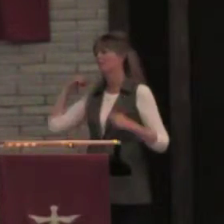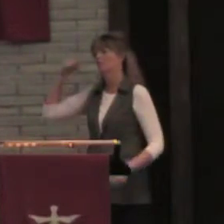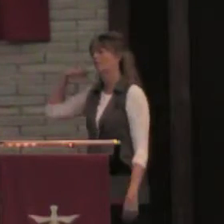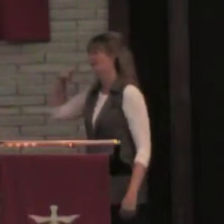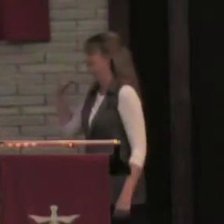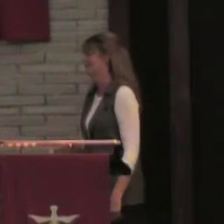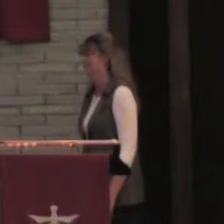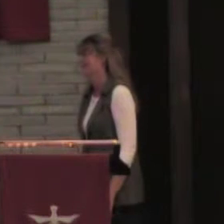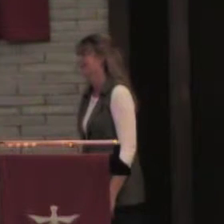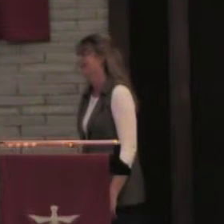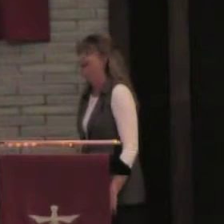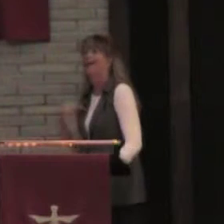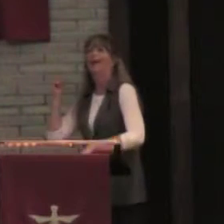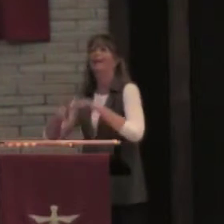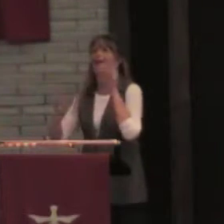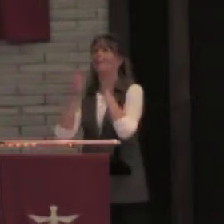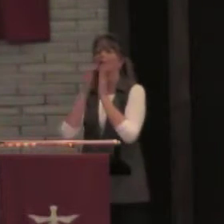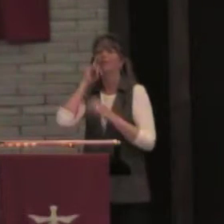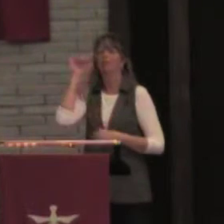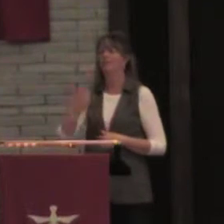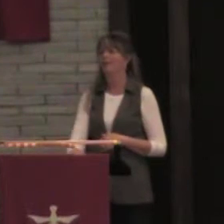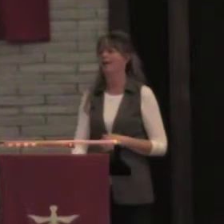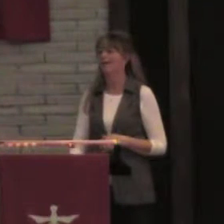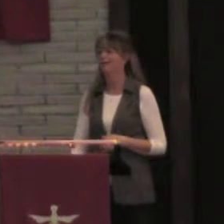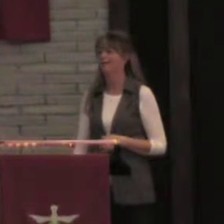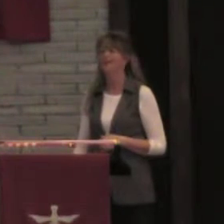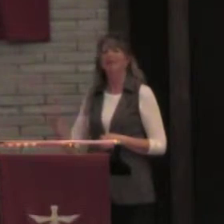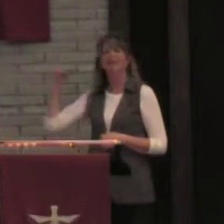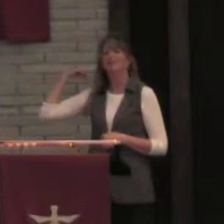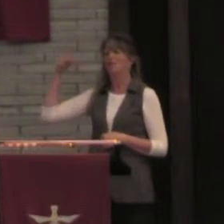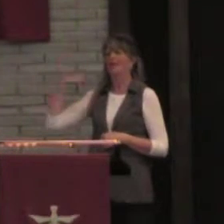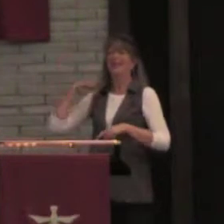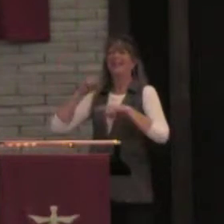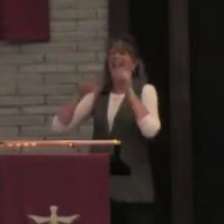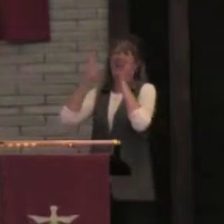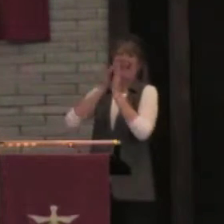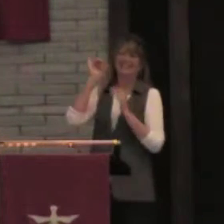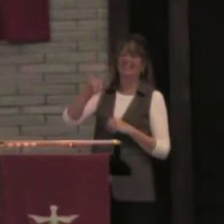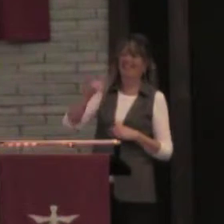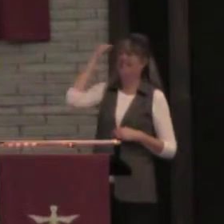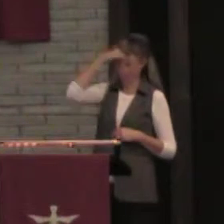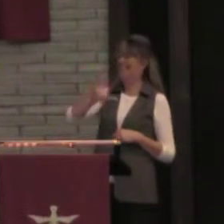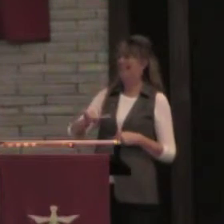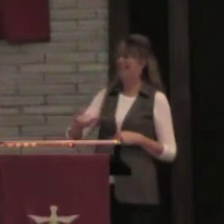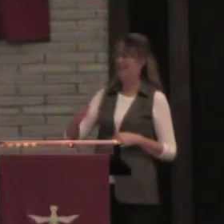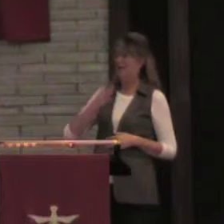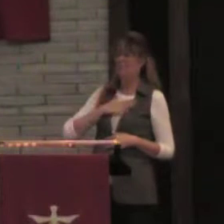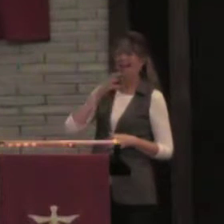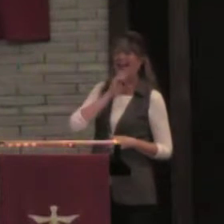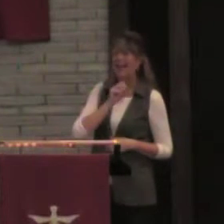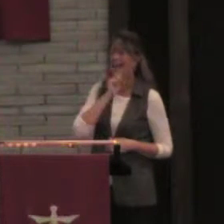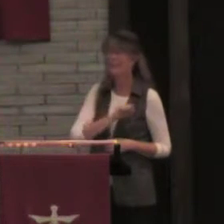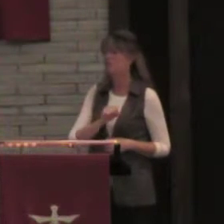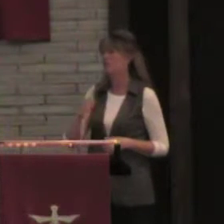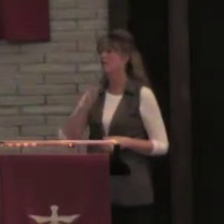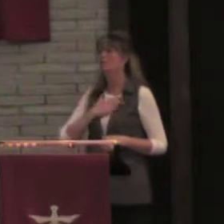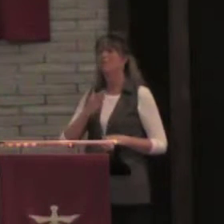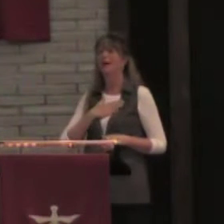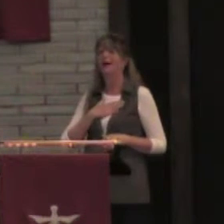Like people that say, I have a desire on my heart, but it's just crazy. I'm never going to get that. It's crazy. I can't ask that. It's silly. Not at my